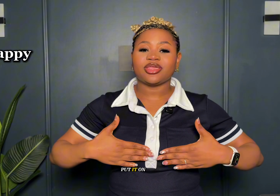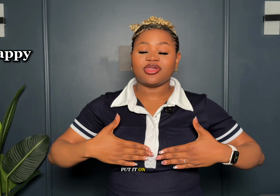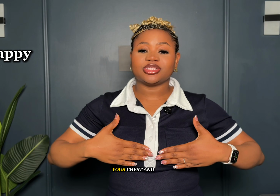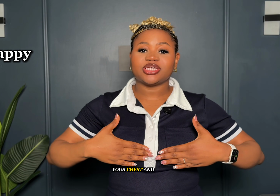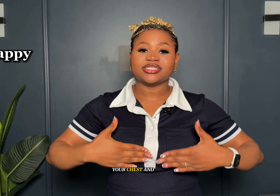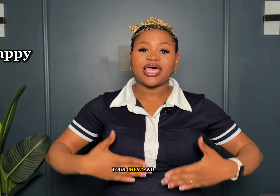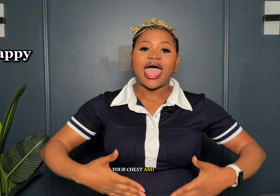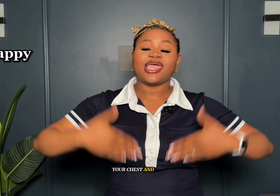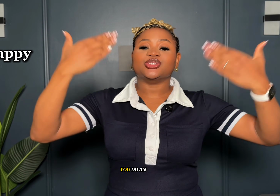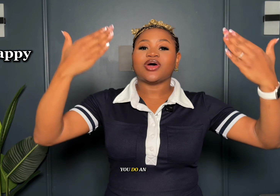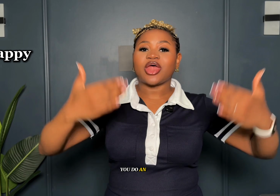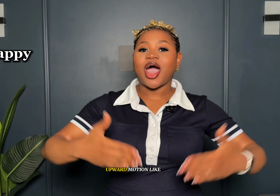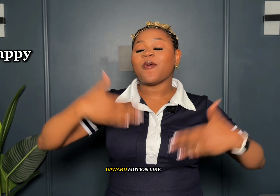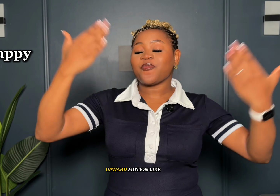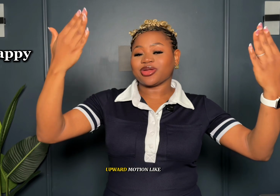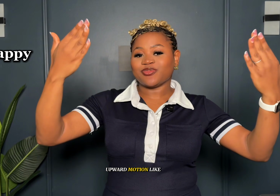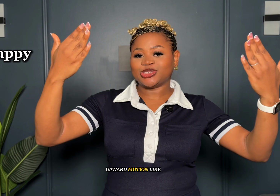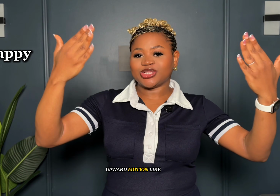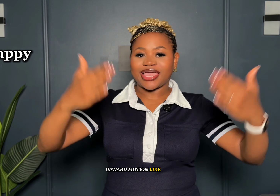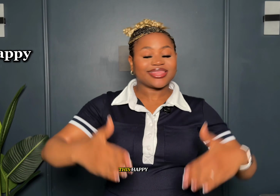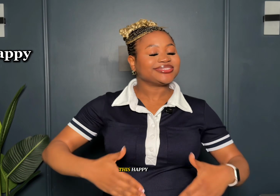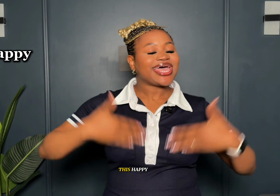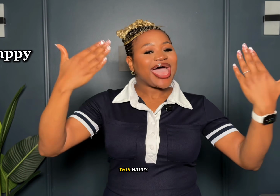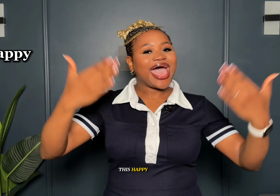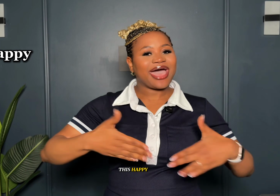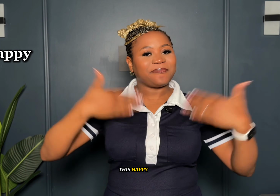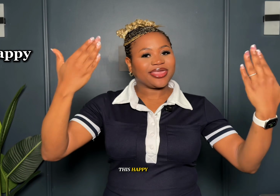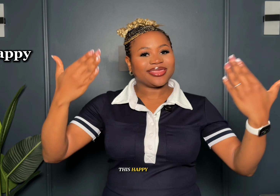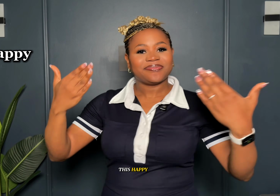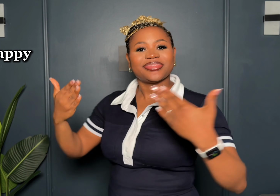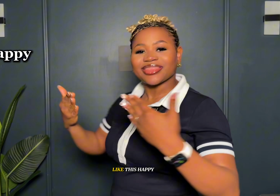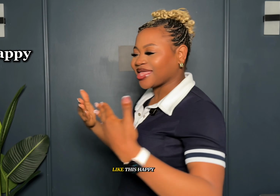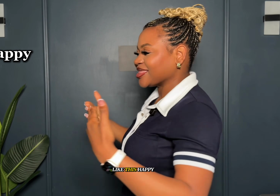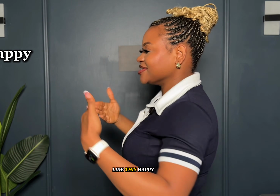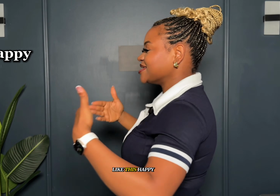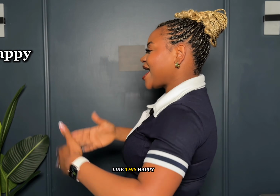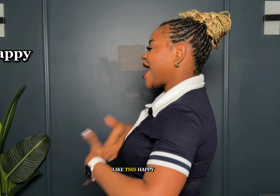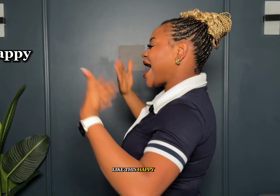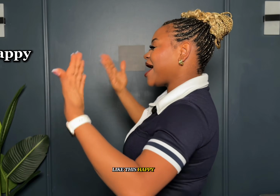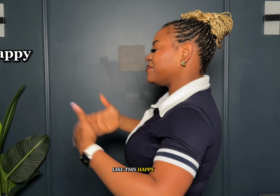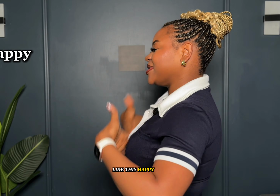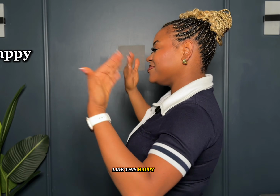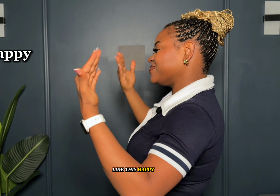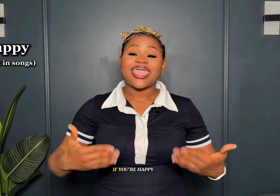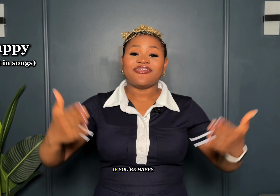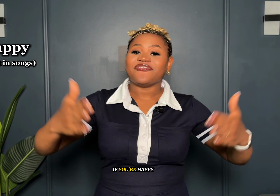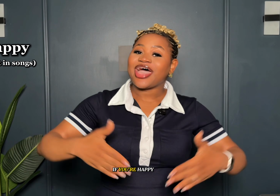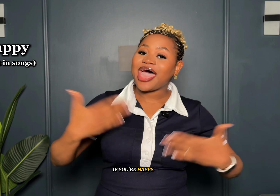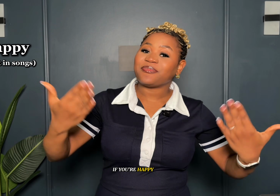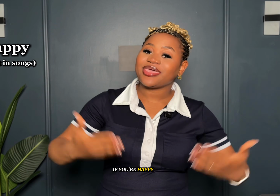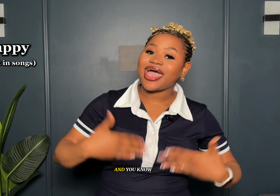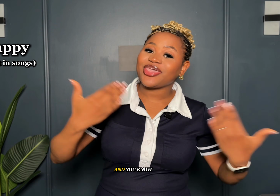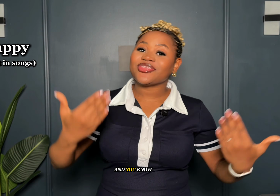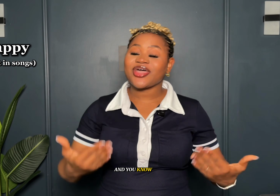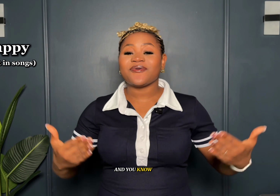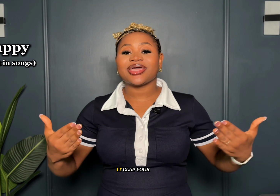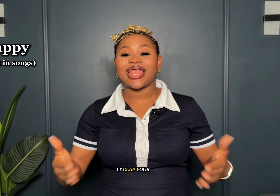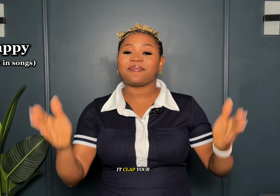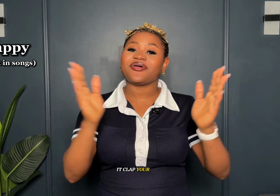your chest and you do an upward motion like this. Happy. Like this. Happy. If you're happy and you know it, clap your